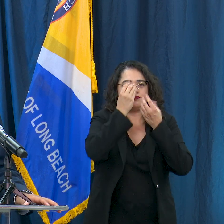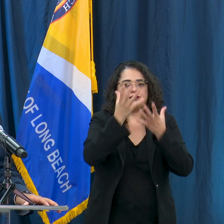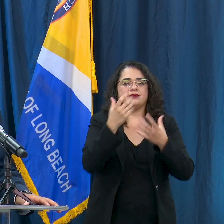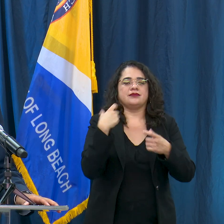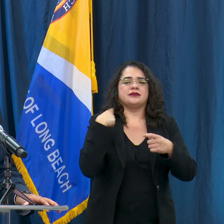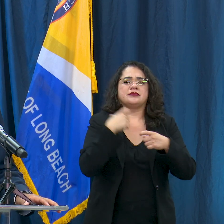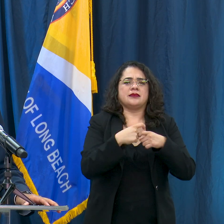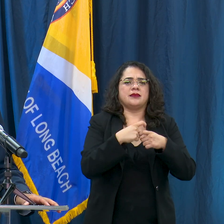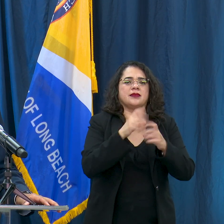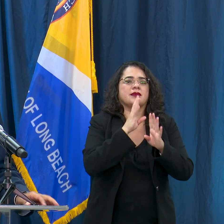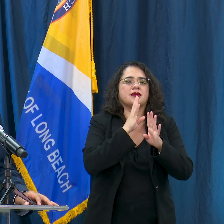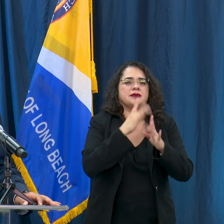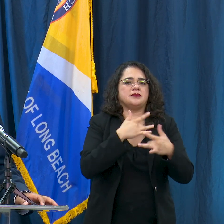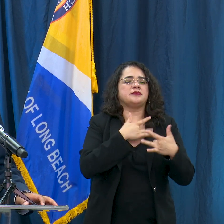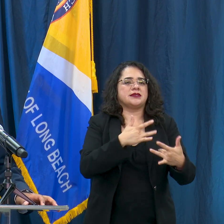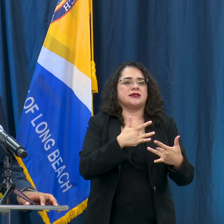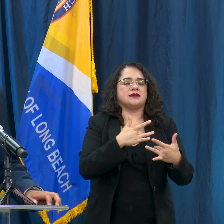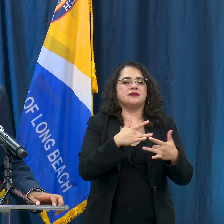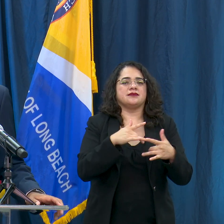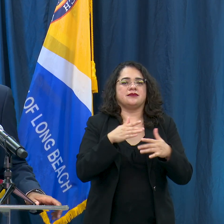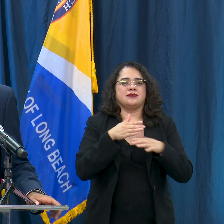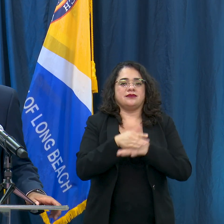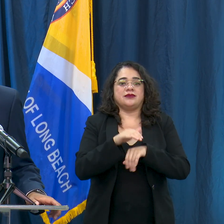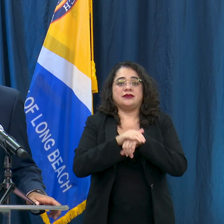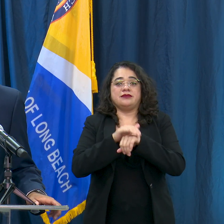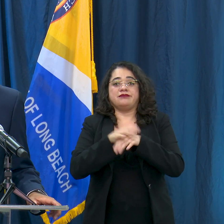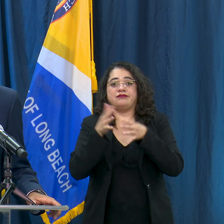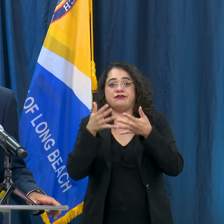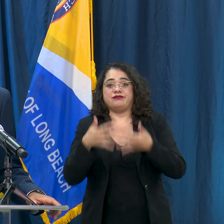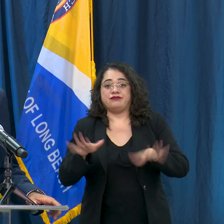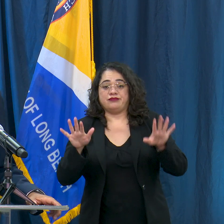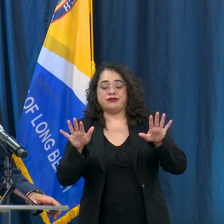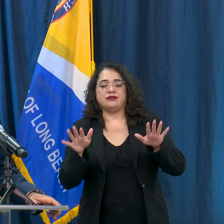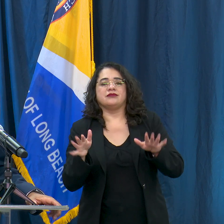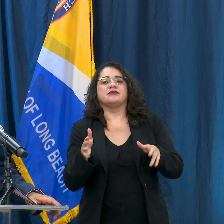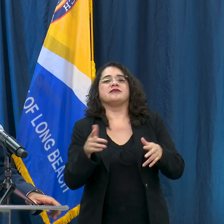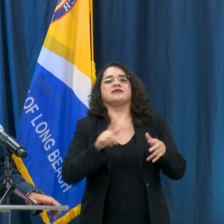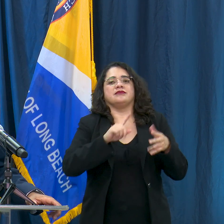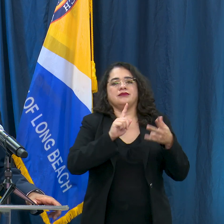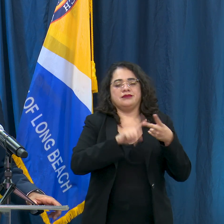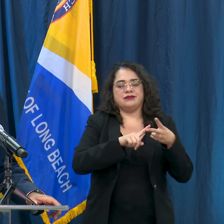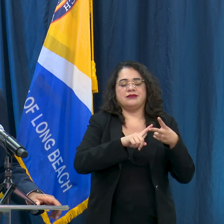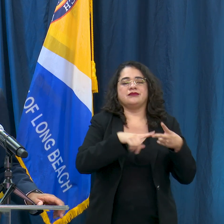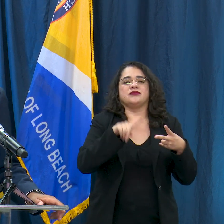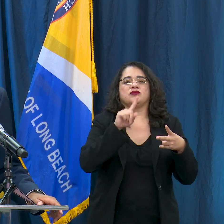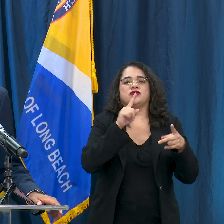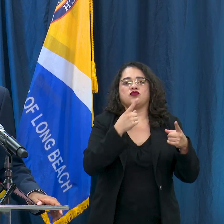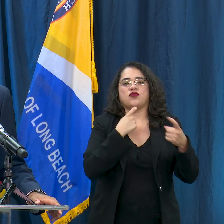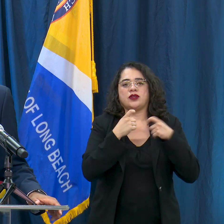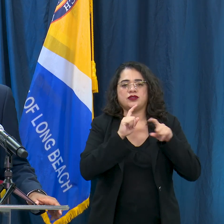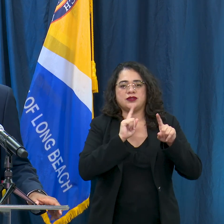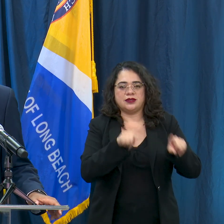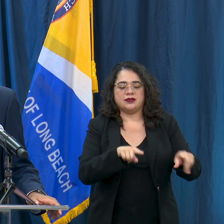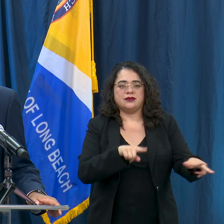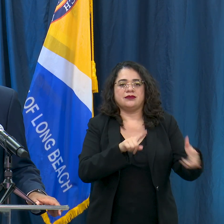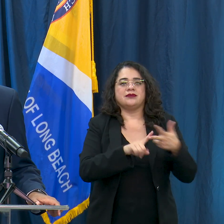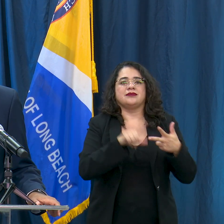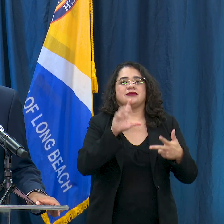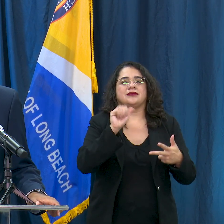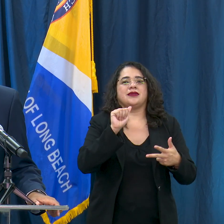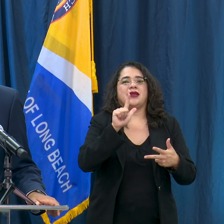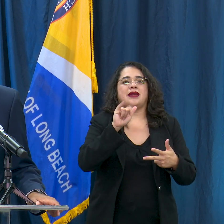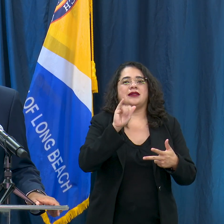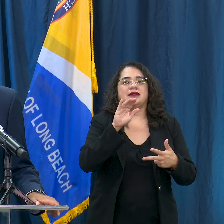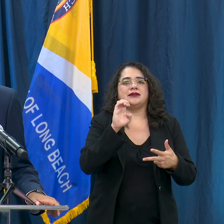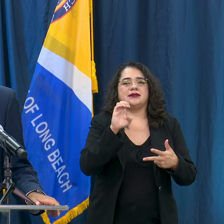Spanish recap of this community briefing and press conference after the questions, and that'll be done by Alice Castellanos from the Long Beach Health